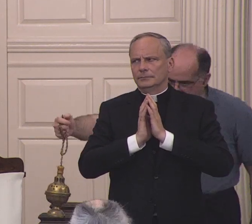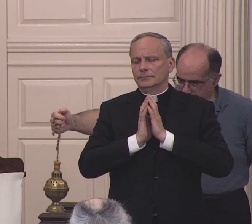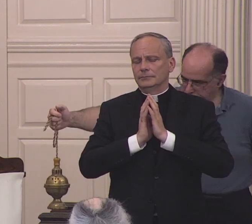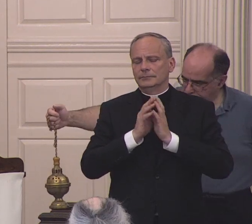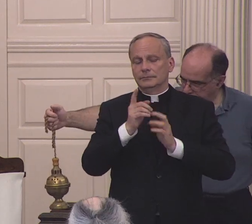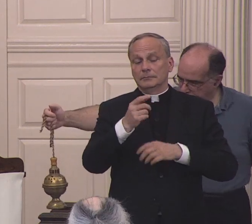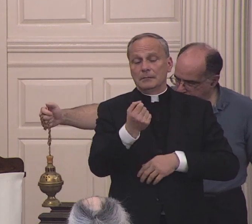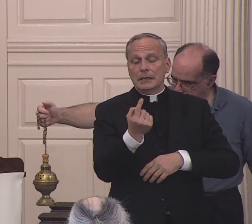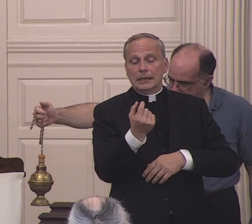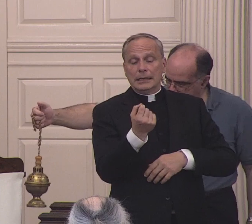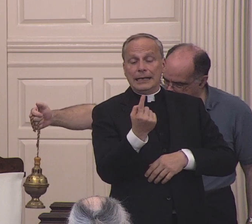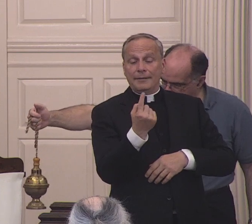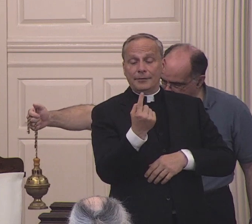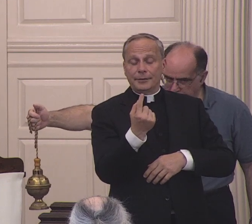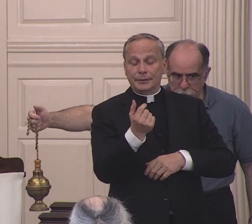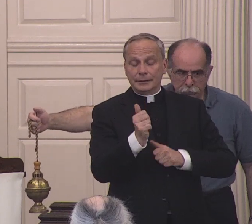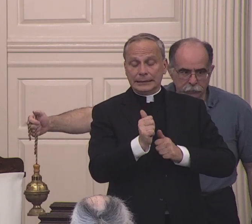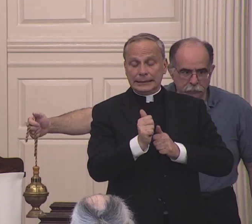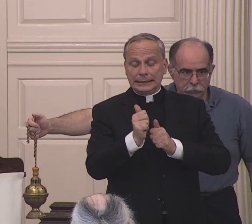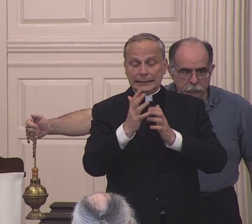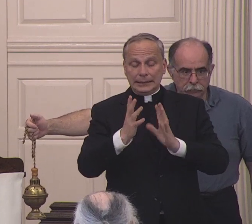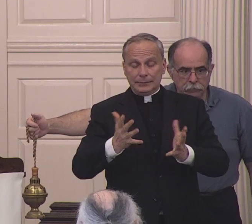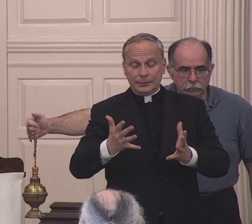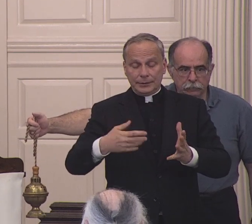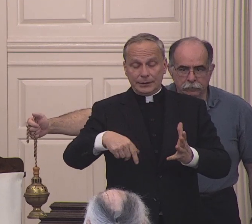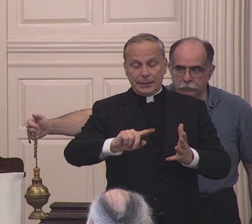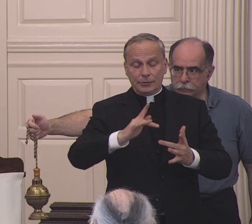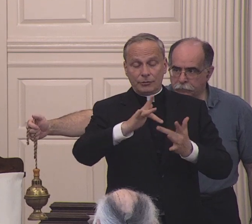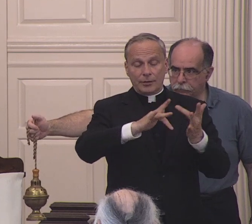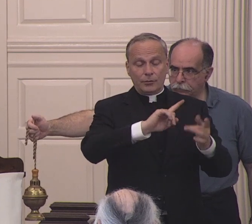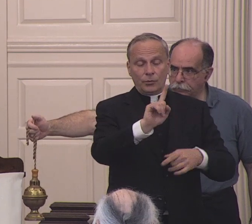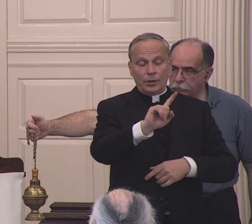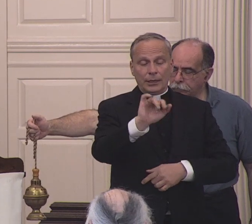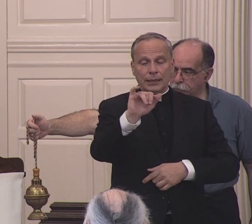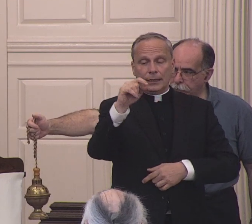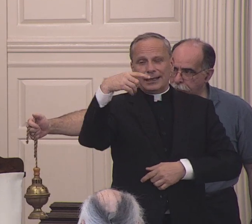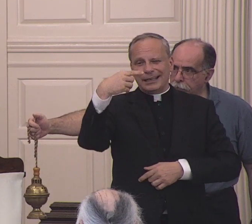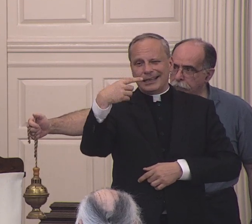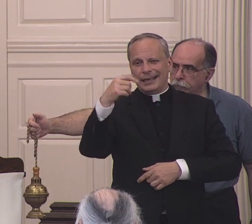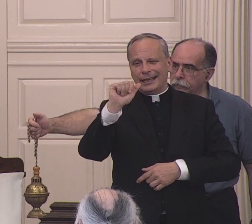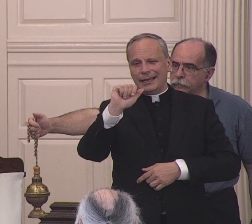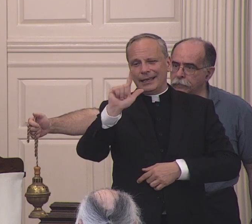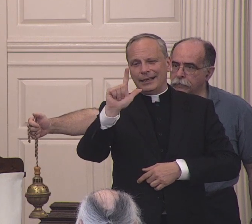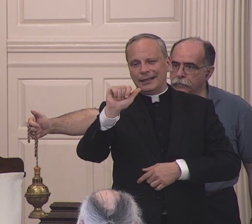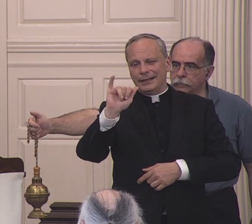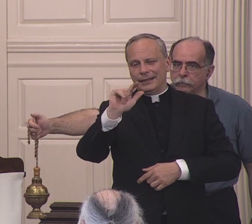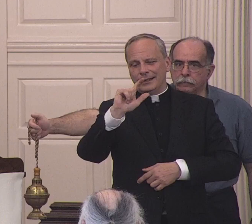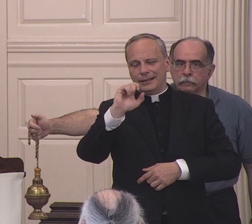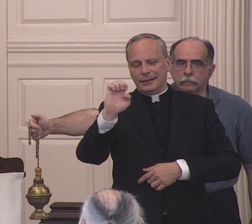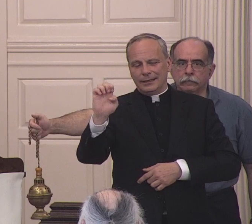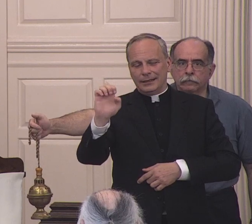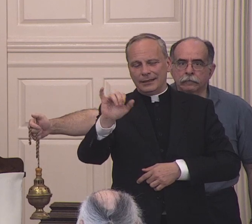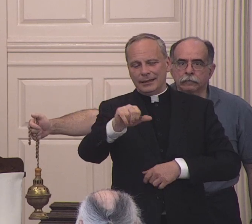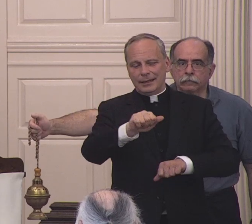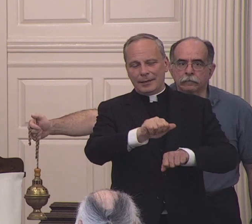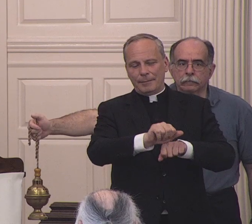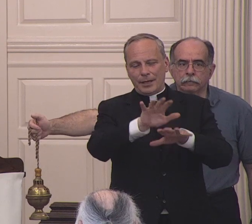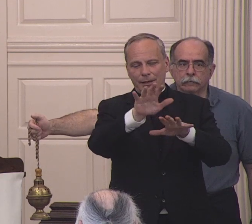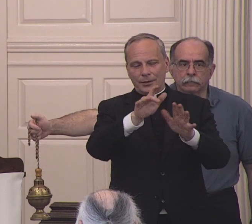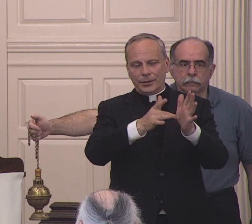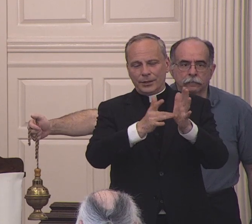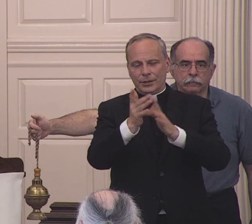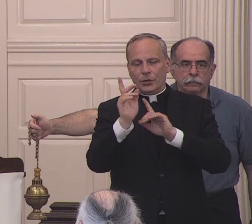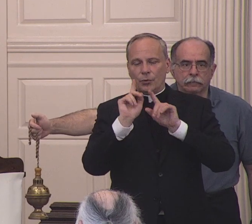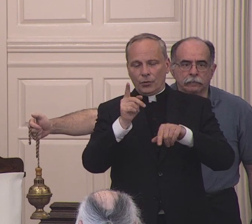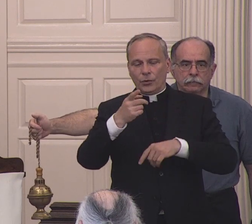The 11 disciples went to Galilee, to the mountain to which Jesus had ordered them.